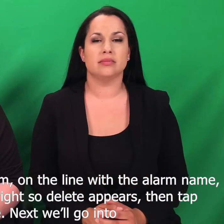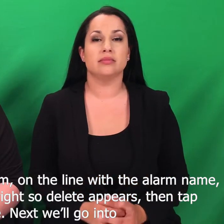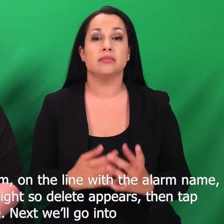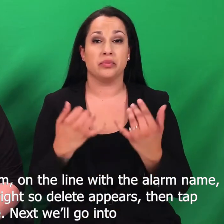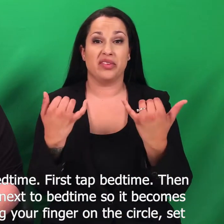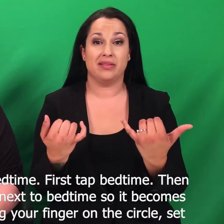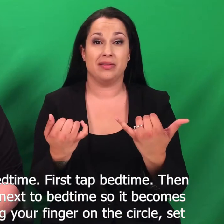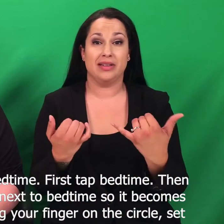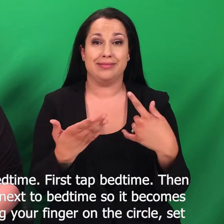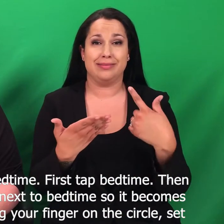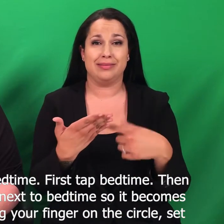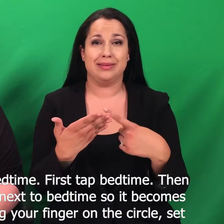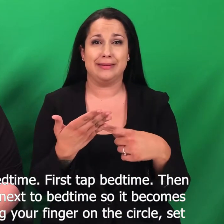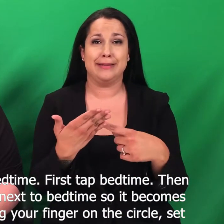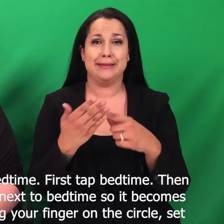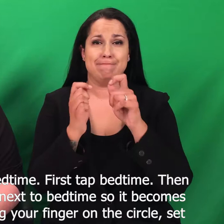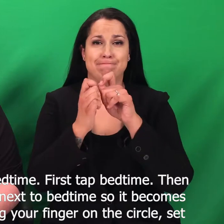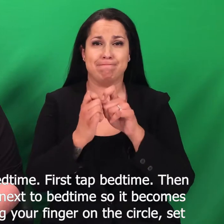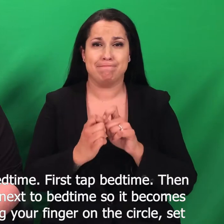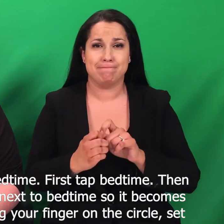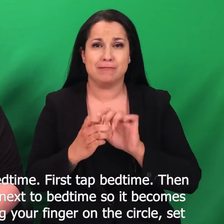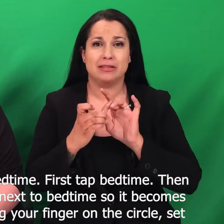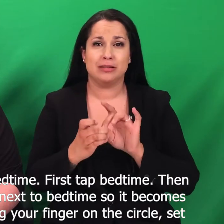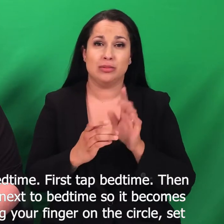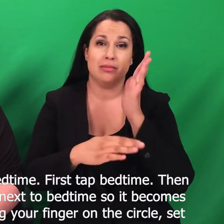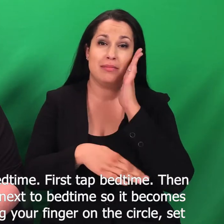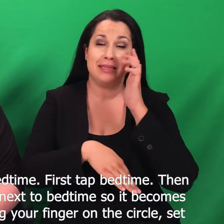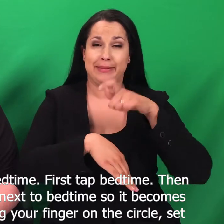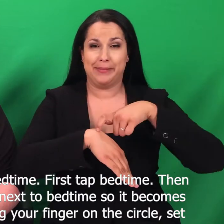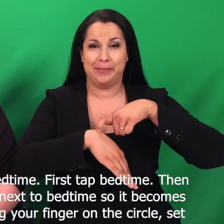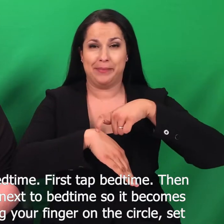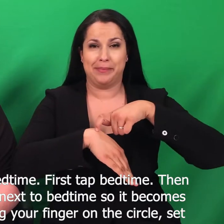Next, we'll go into specifics about bedtime.